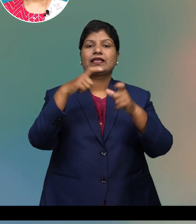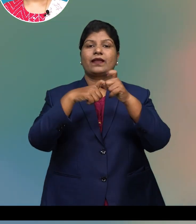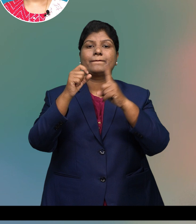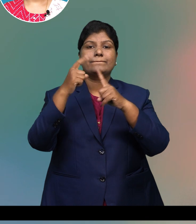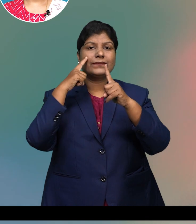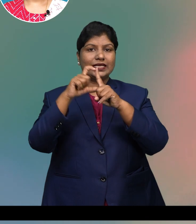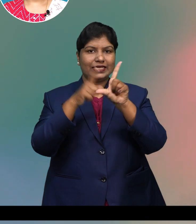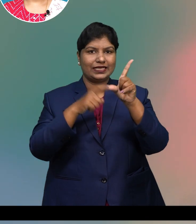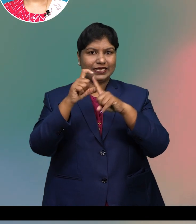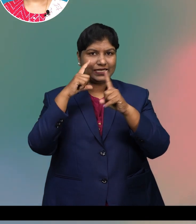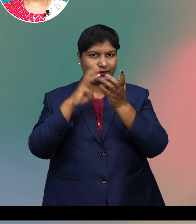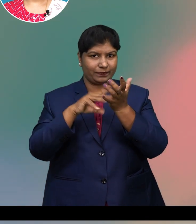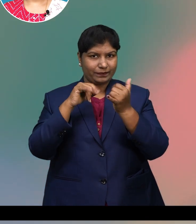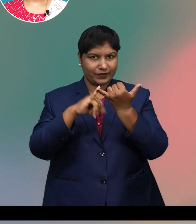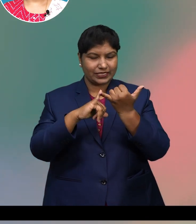epididymis,